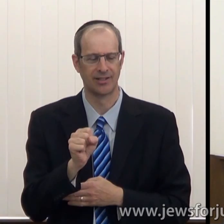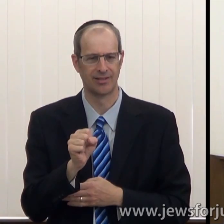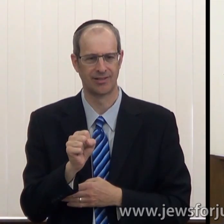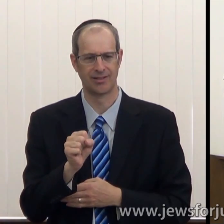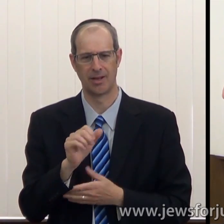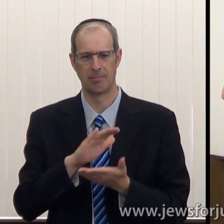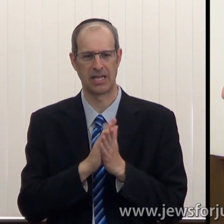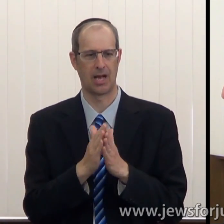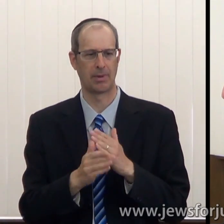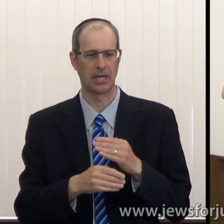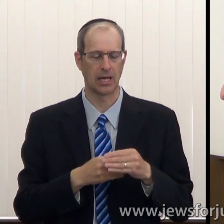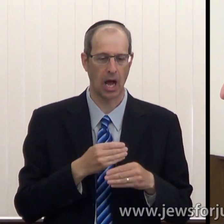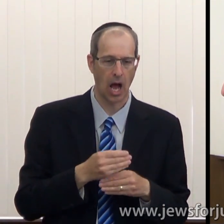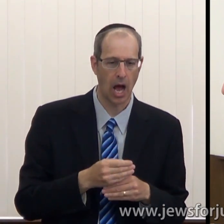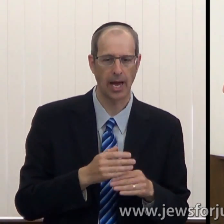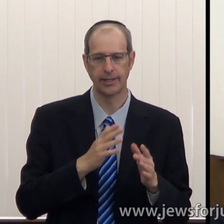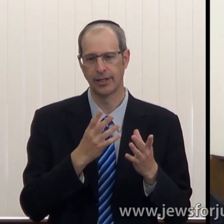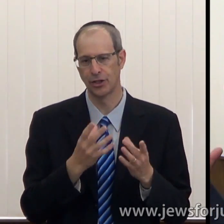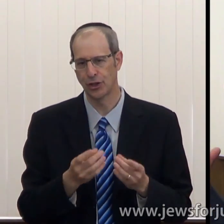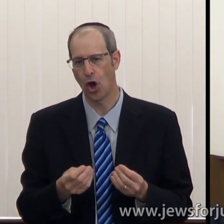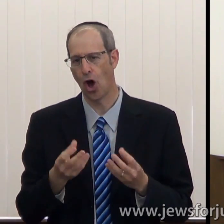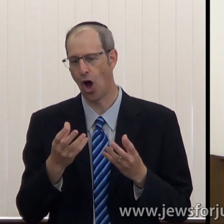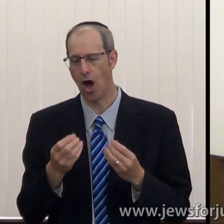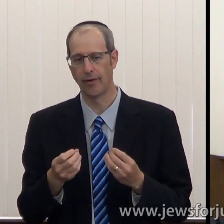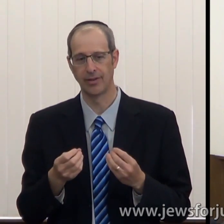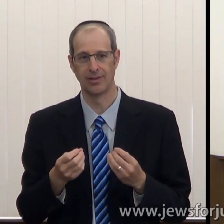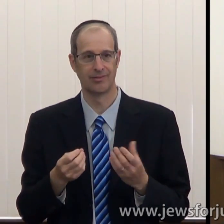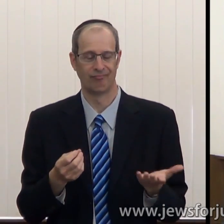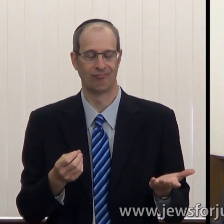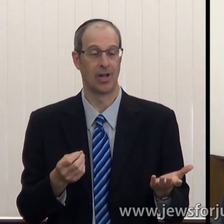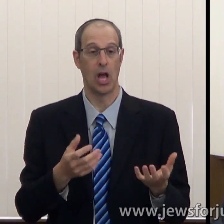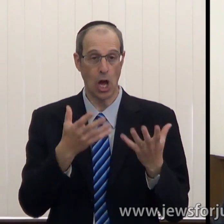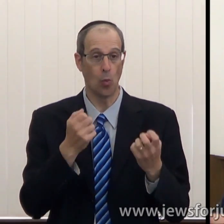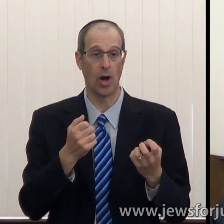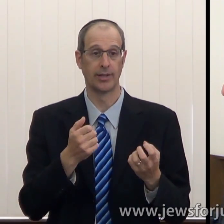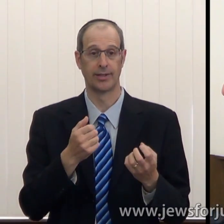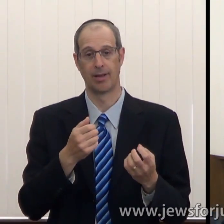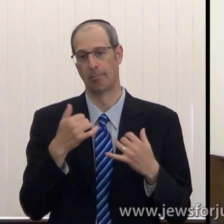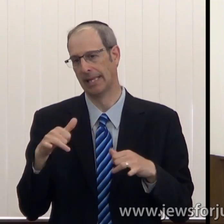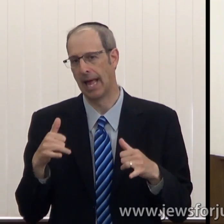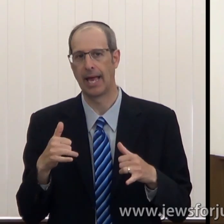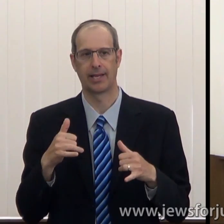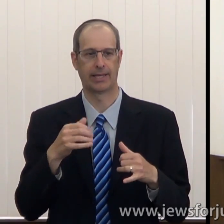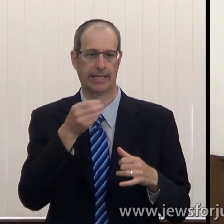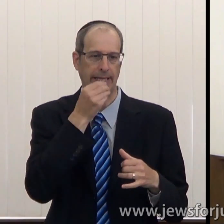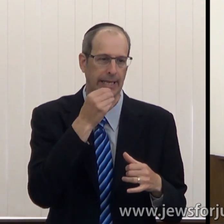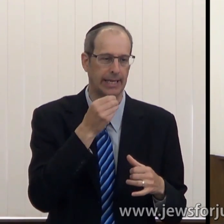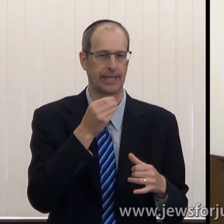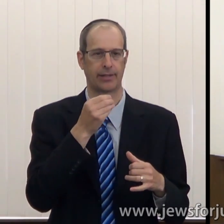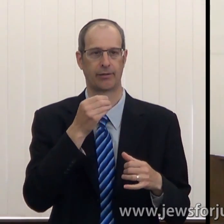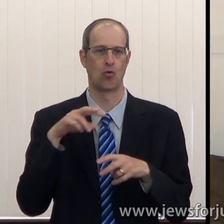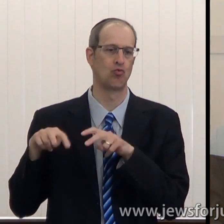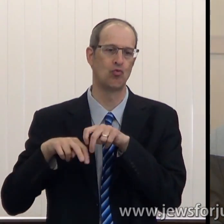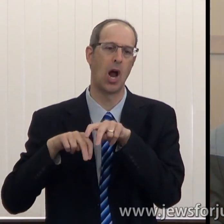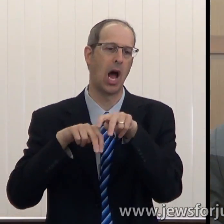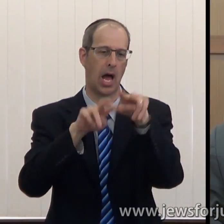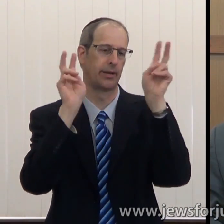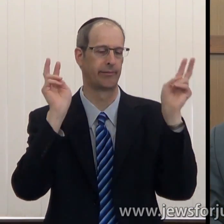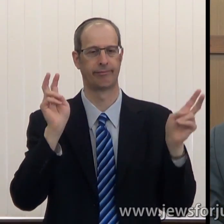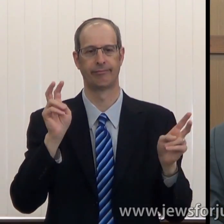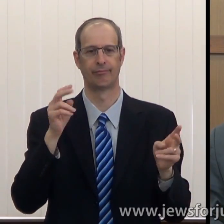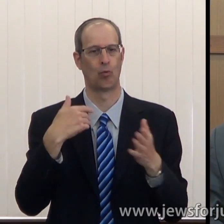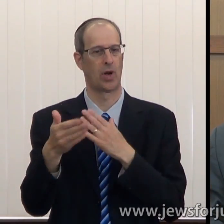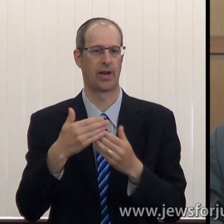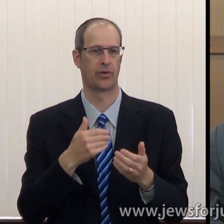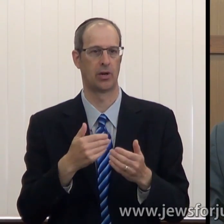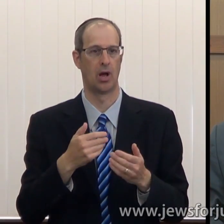more gentle horse. The horse just wants to play and eat and run around and do whatever it wants.